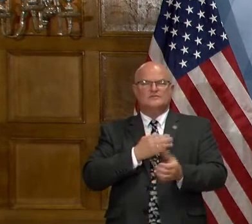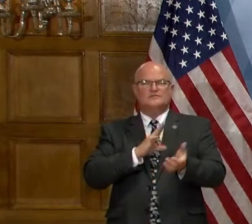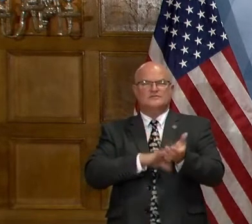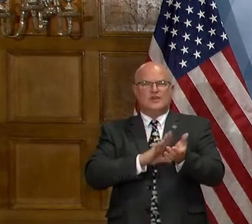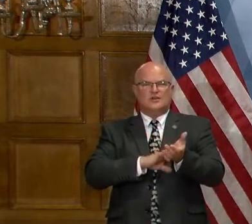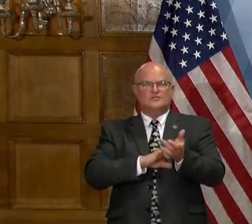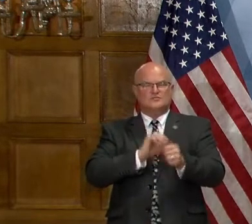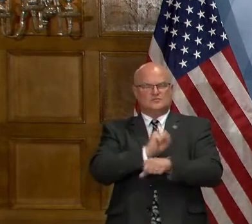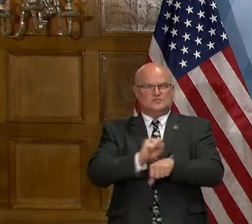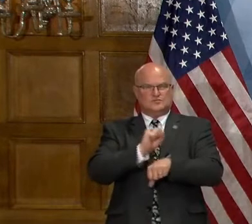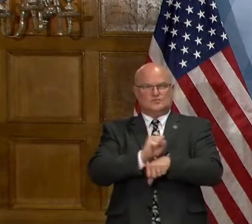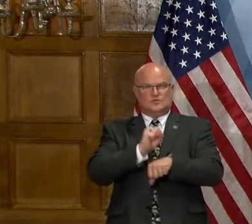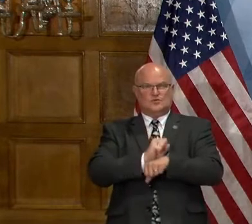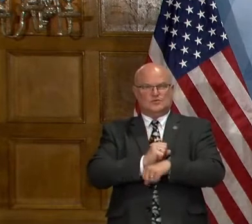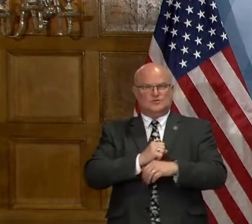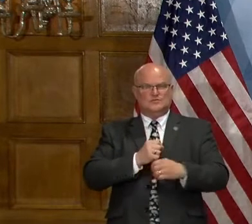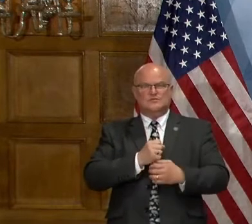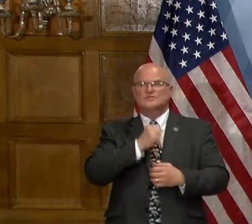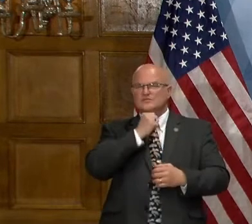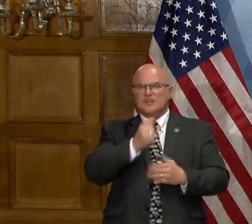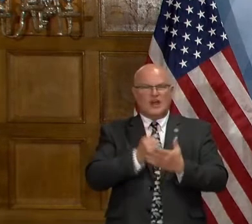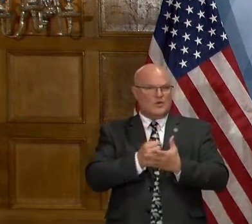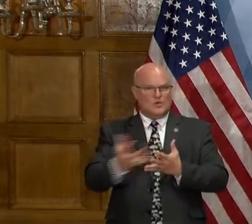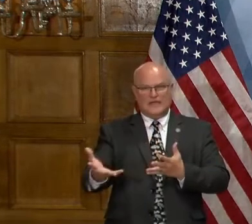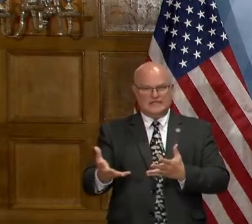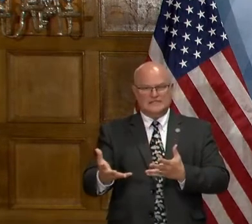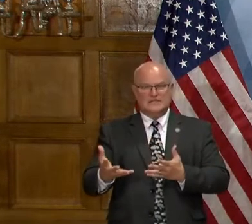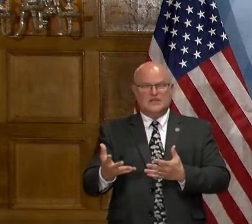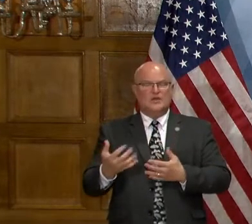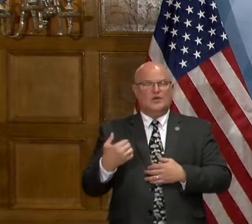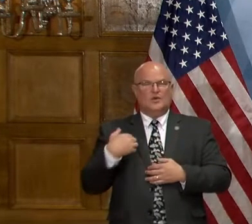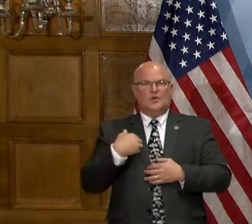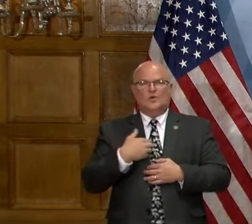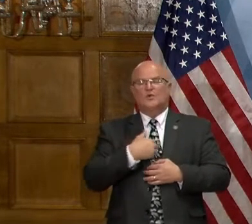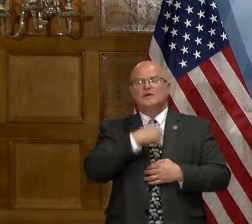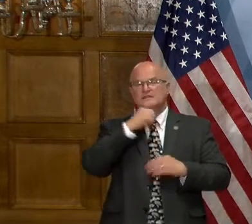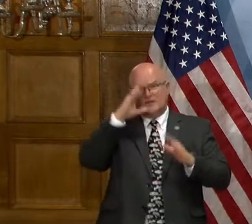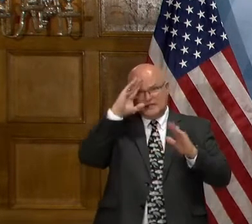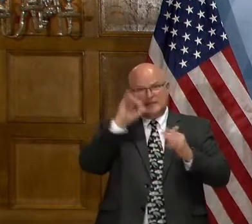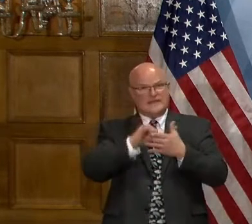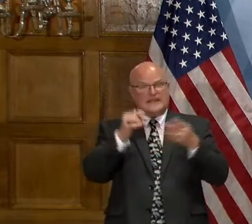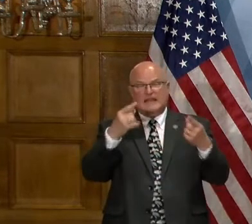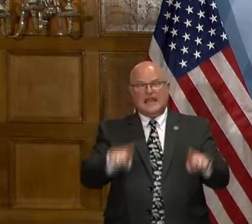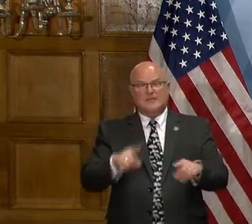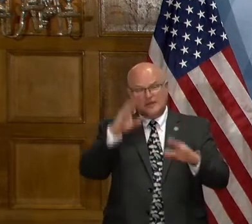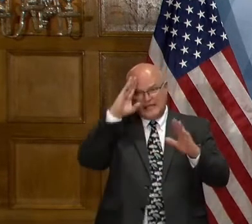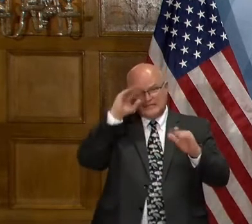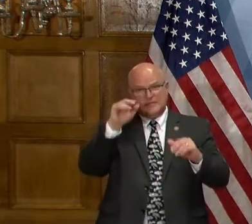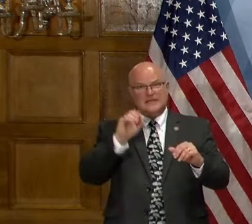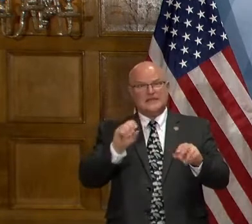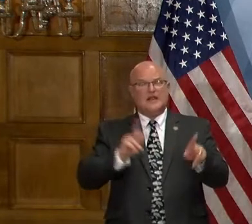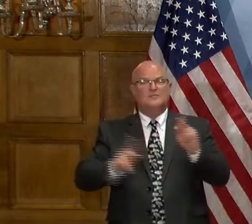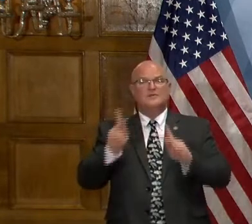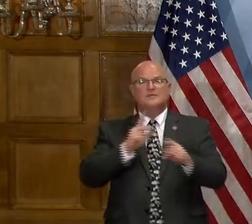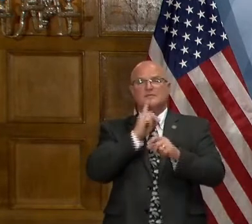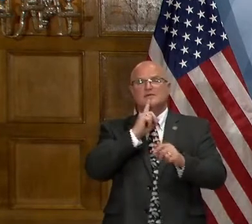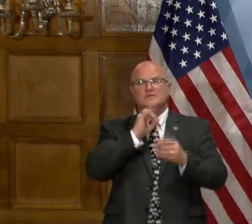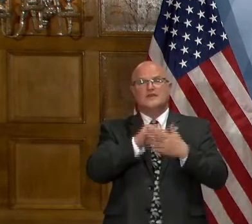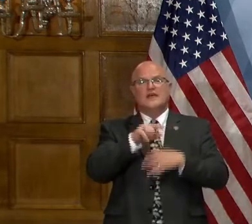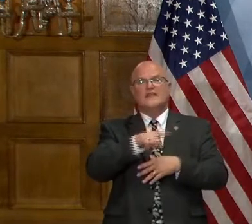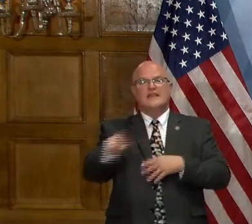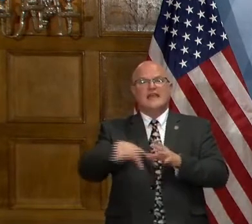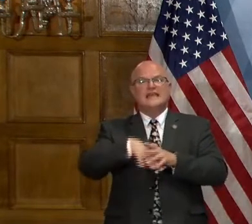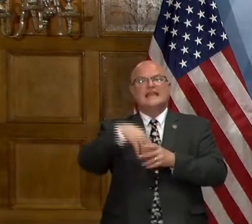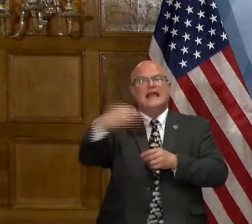do that. So we're going to minimize that. We don't expect that to happen, and we expect our providers to make sure they get